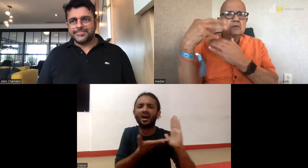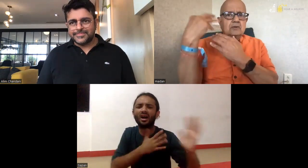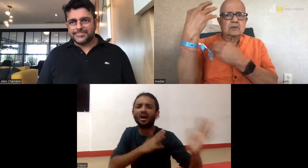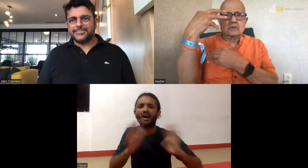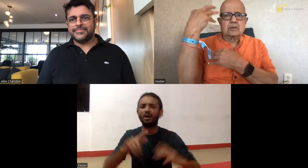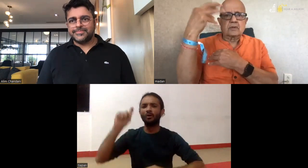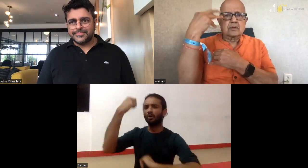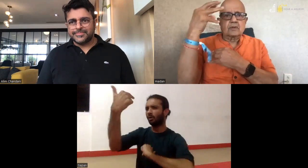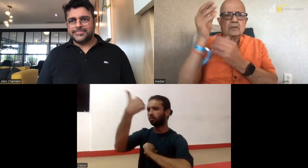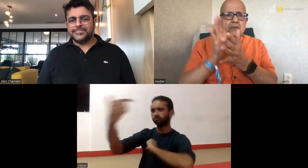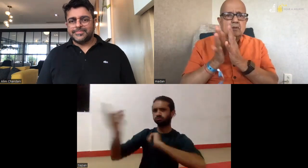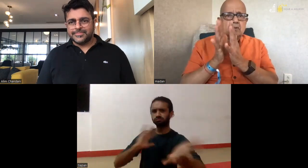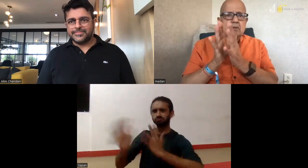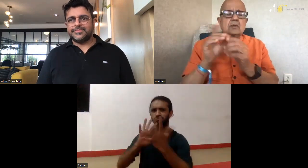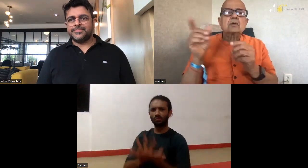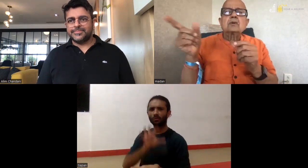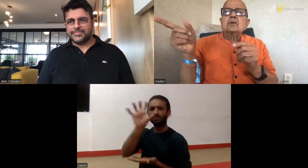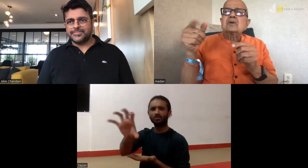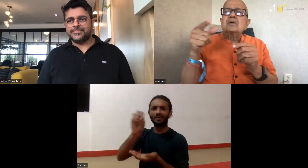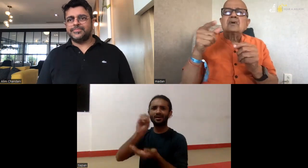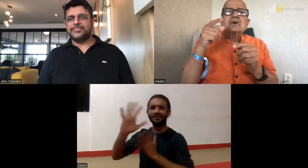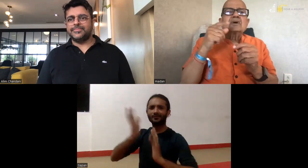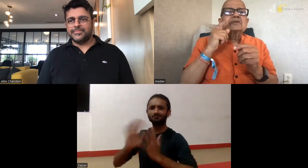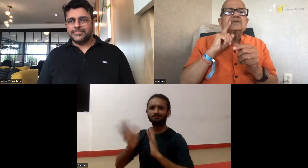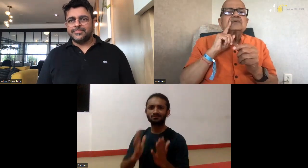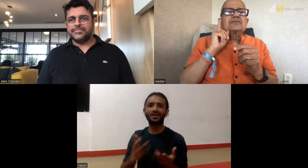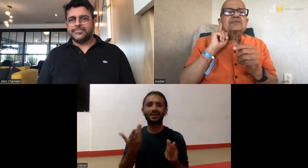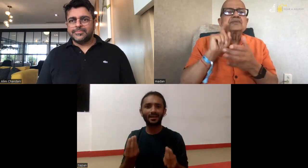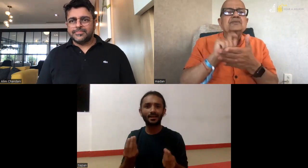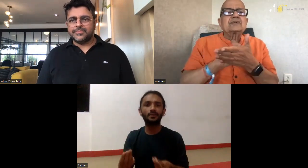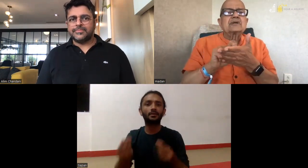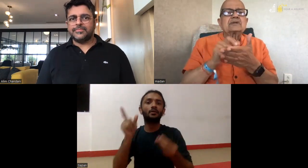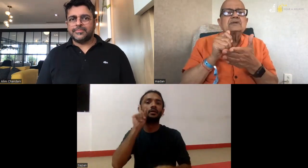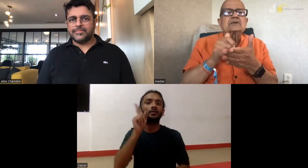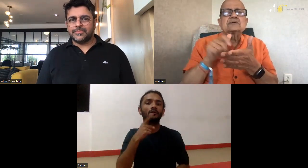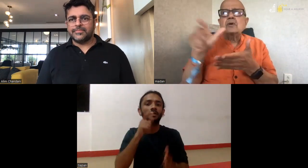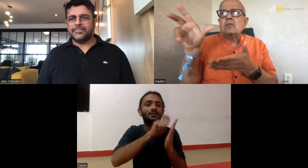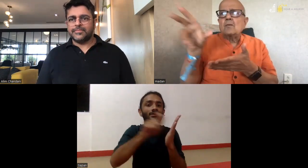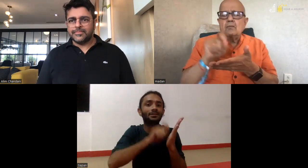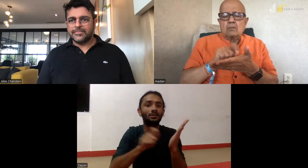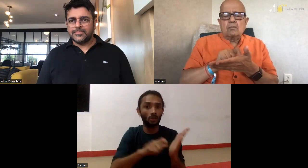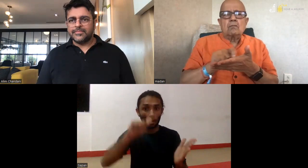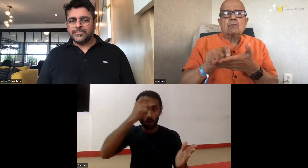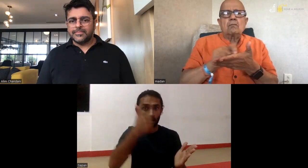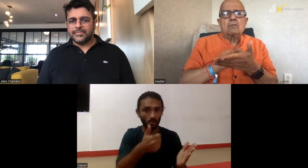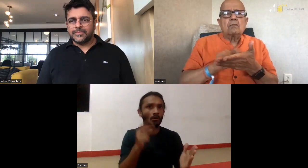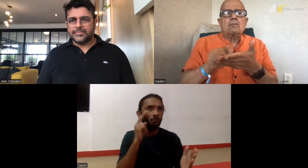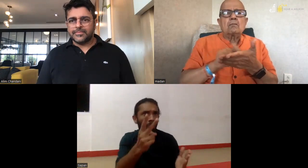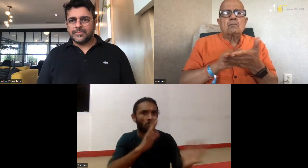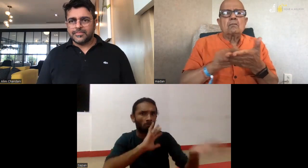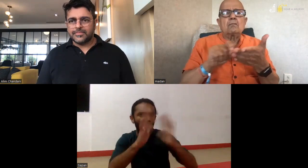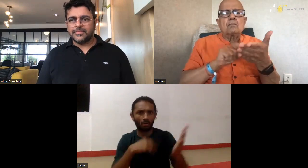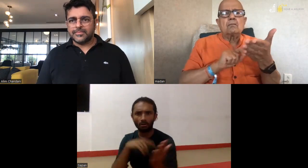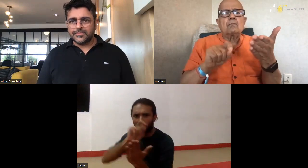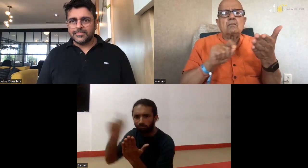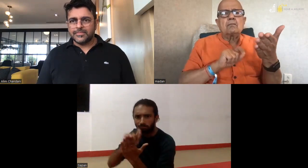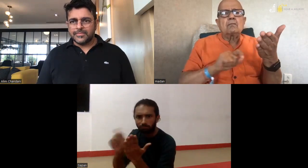together, if they will not, mingle with me, so what would be the use of